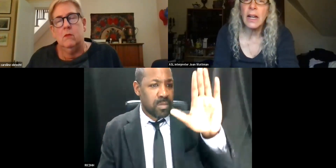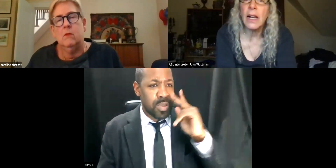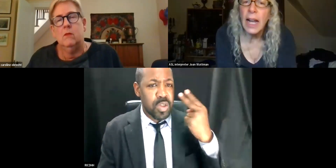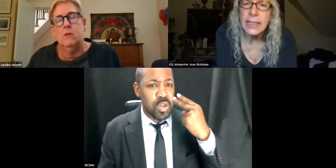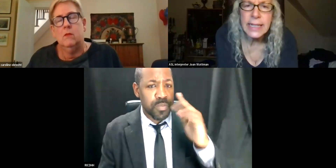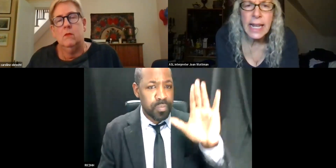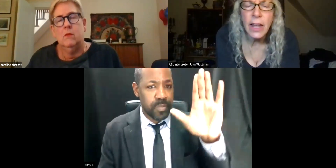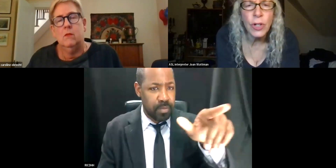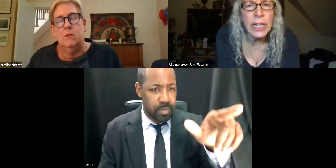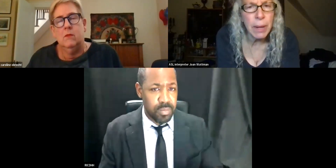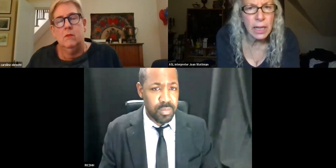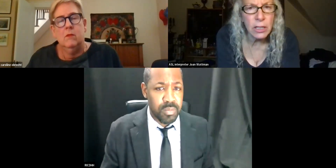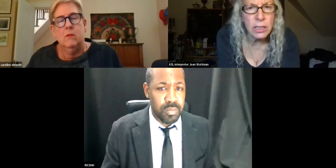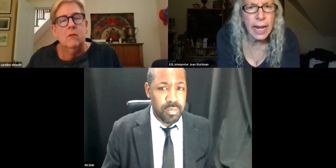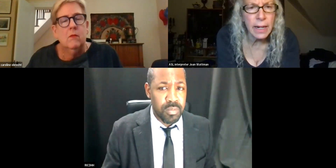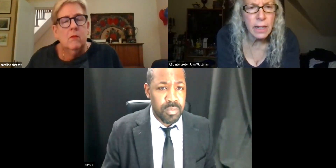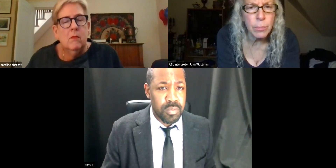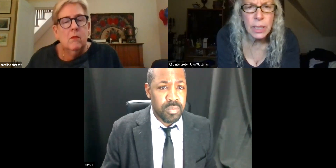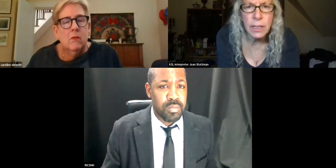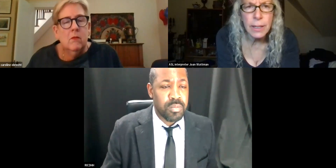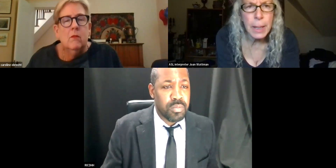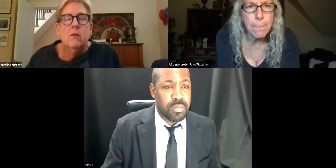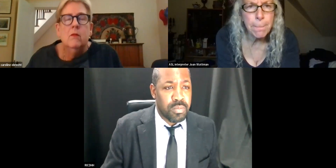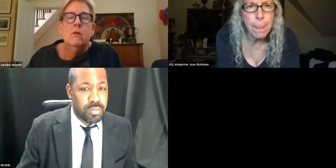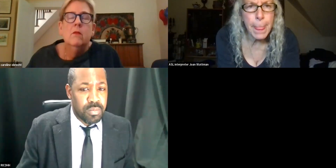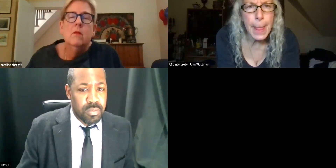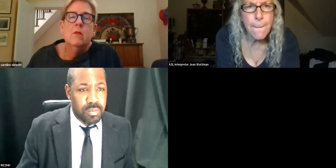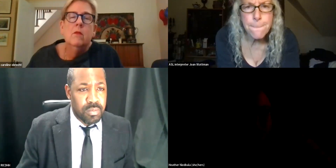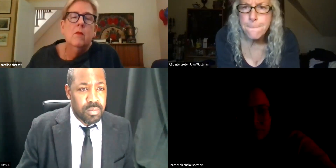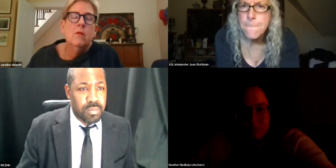And I see Heather Niedballer's hand up.